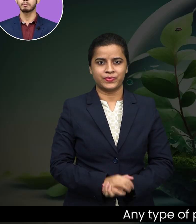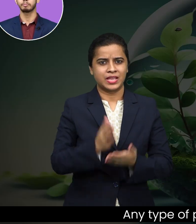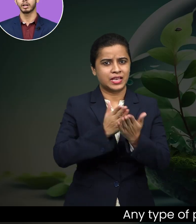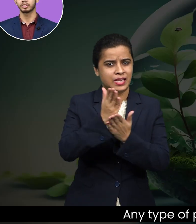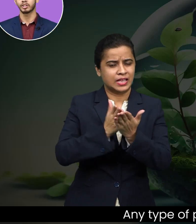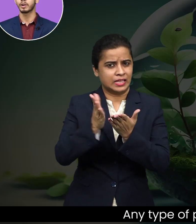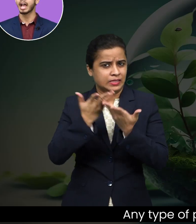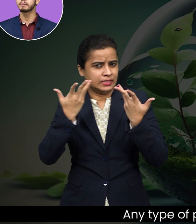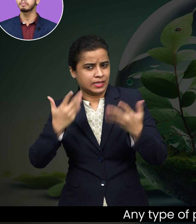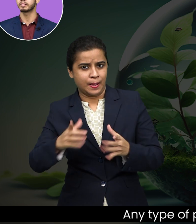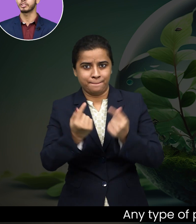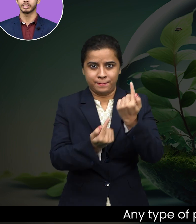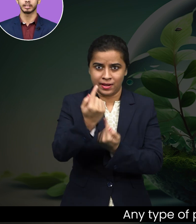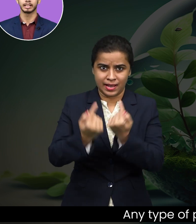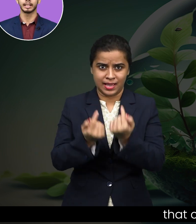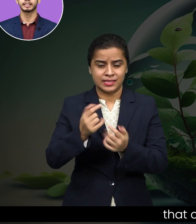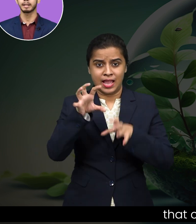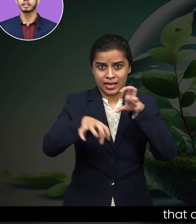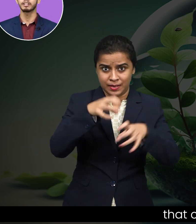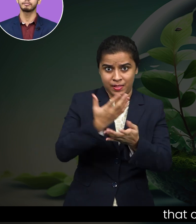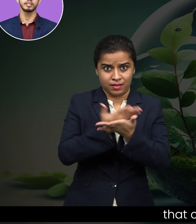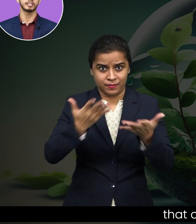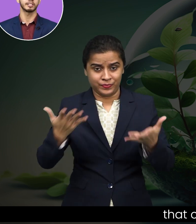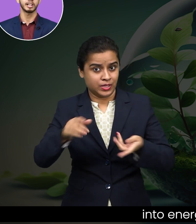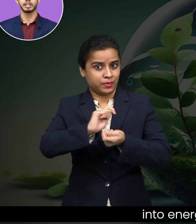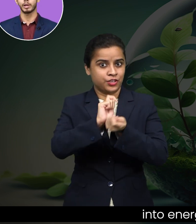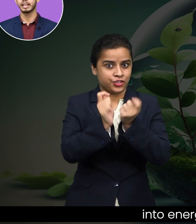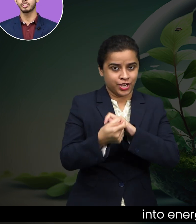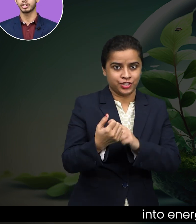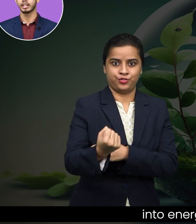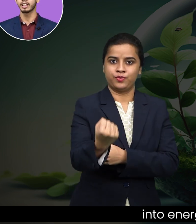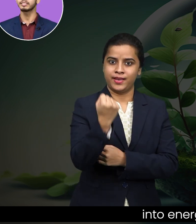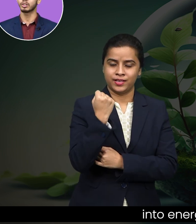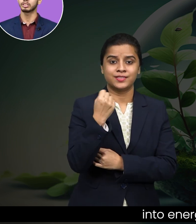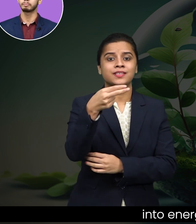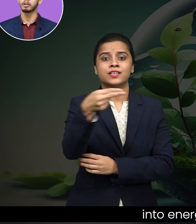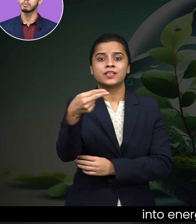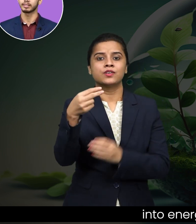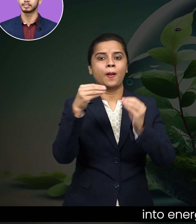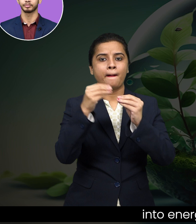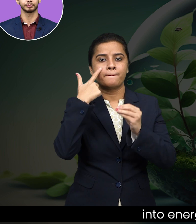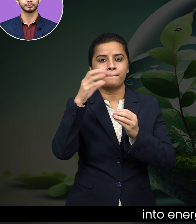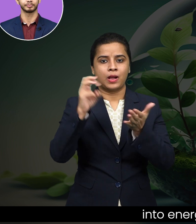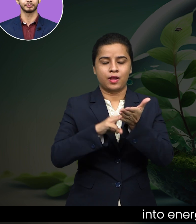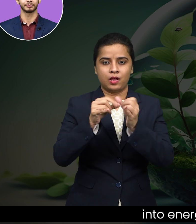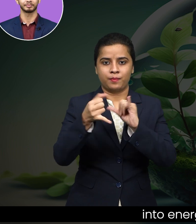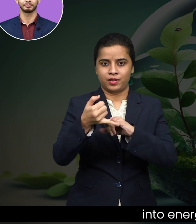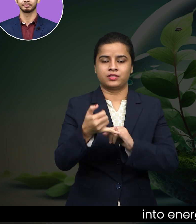Any type of plant or animal material that can be converted into energy is called biomass.